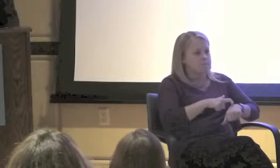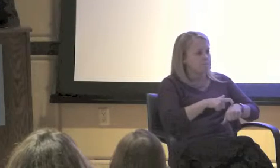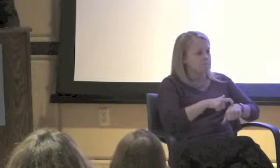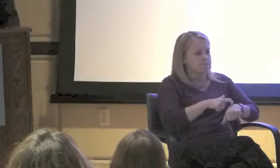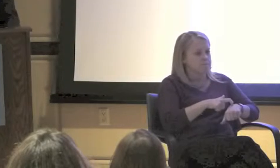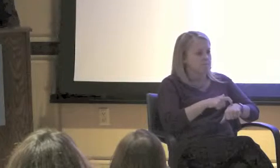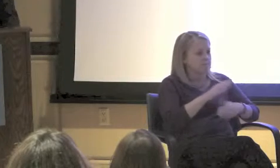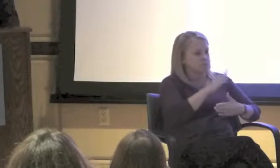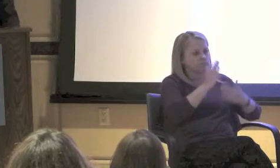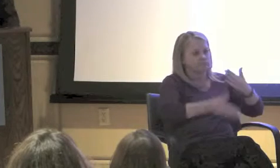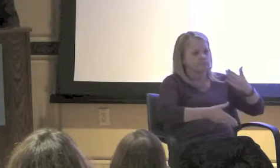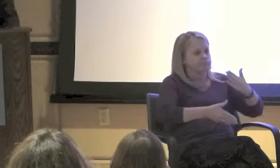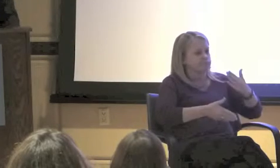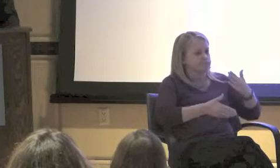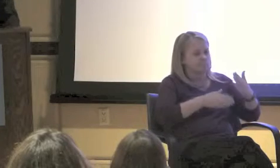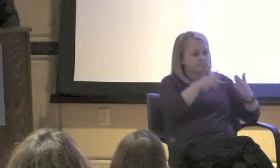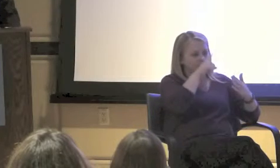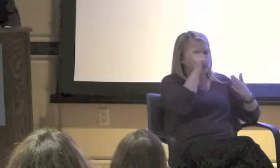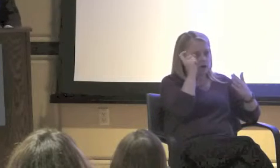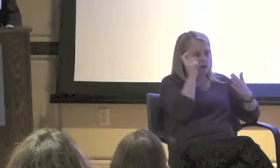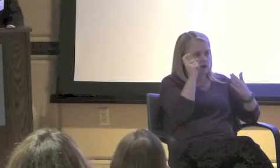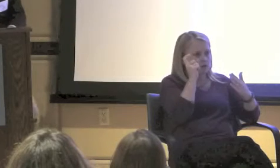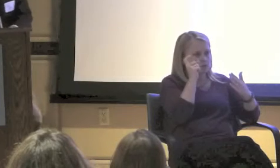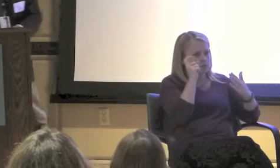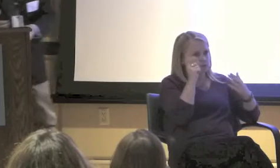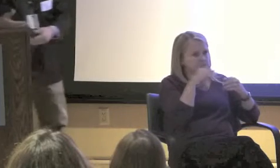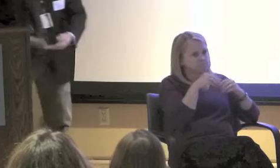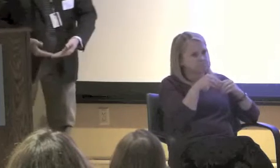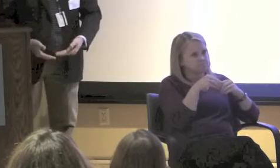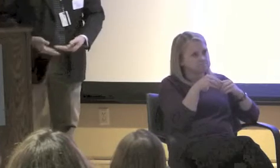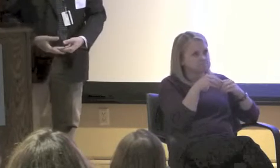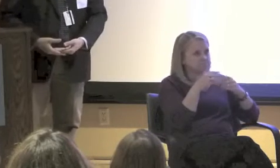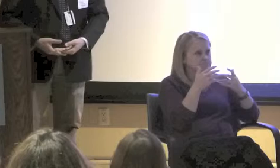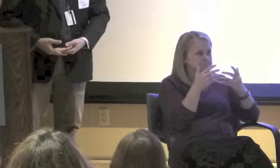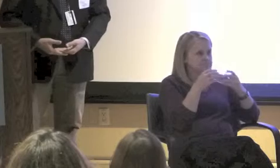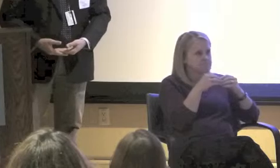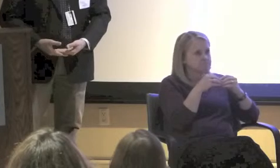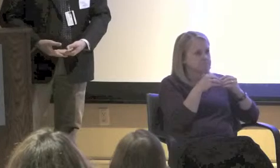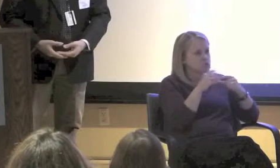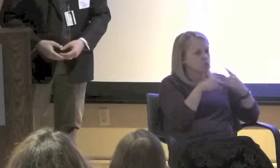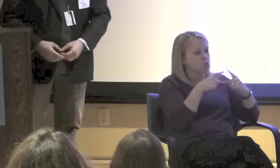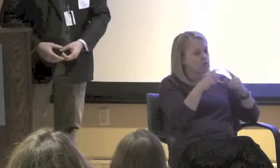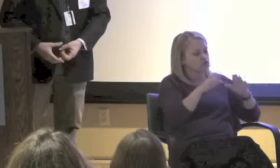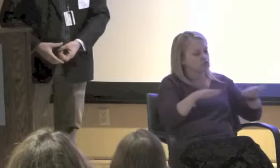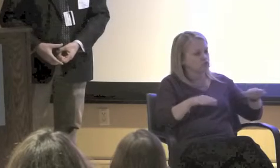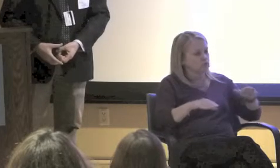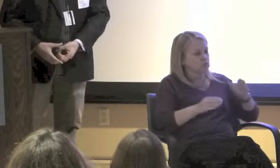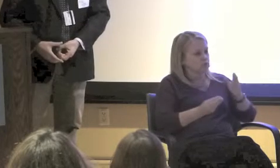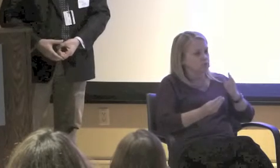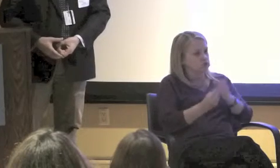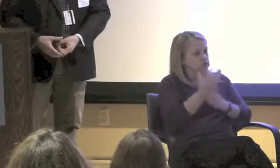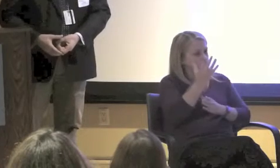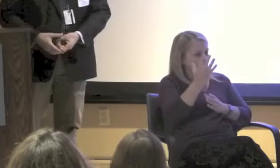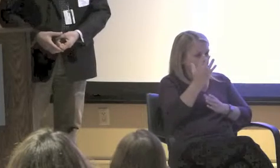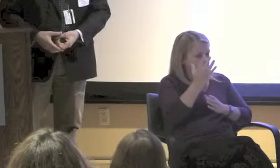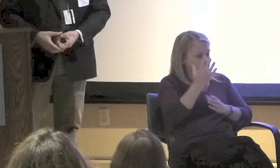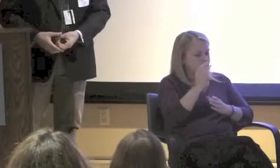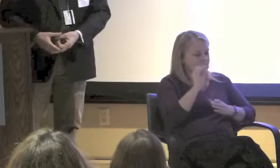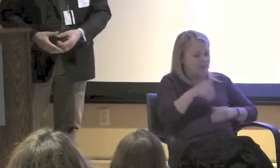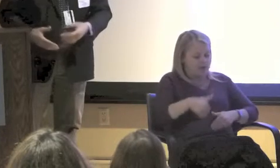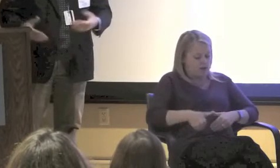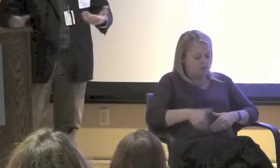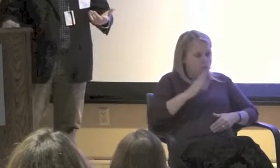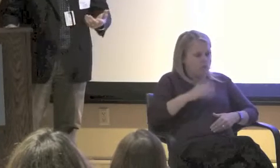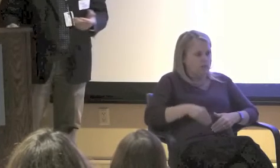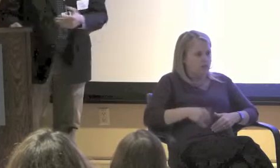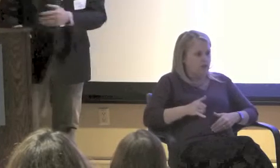solution because at a certain point as children grow, the location at Vesa Costuming will get up